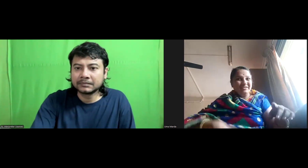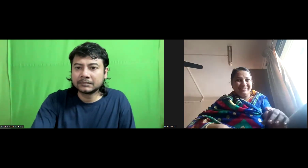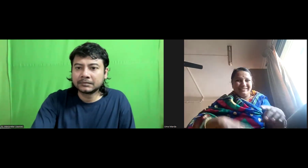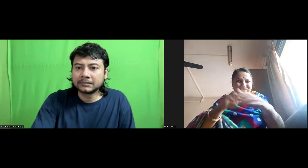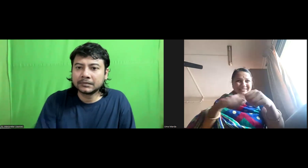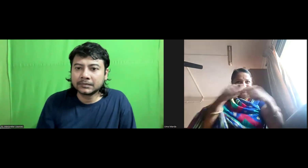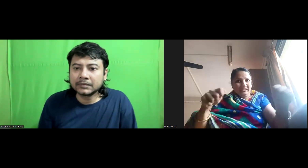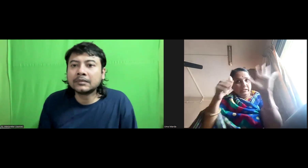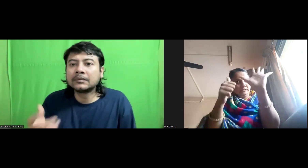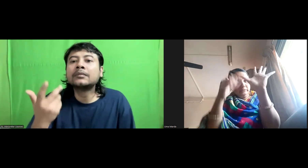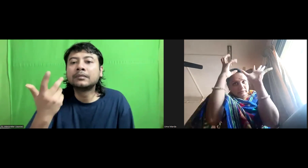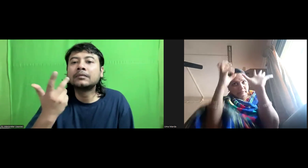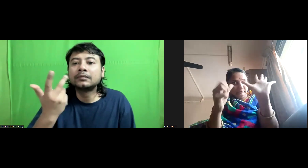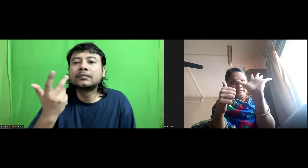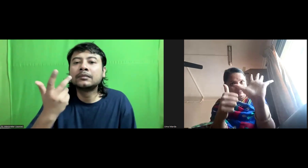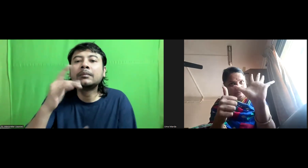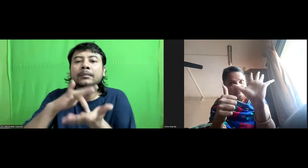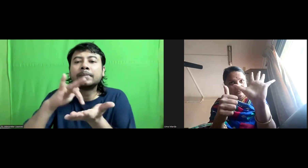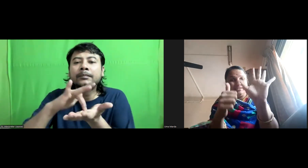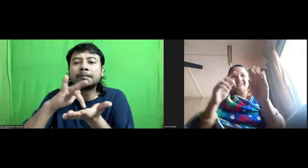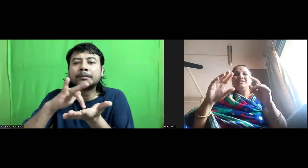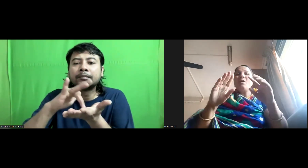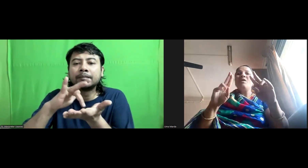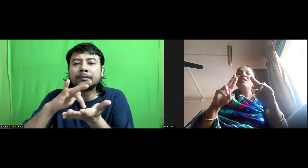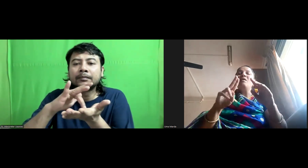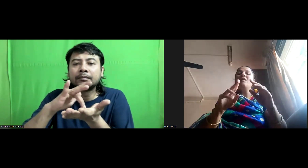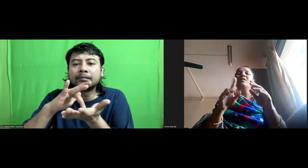Where is it written? No, and